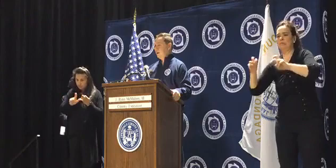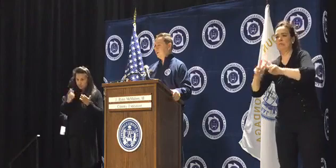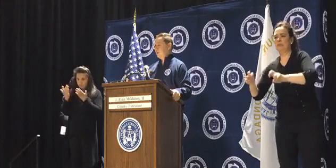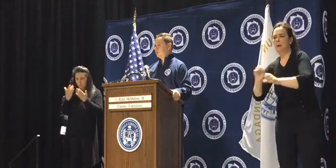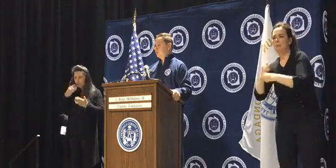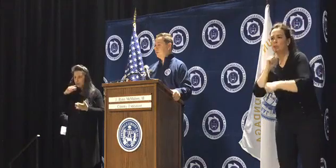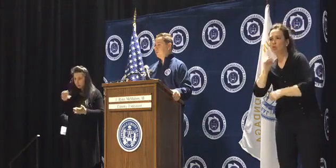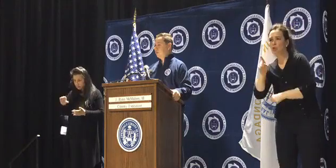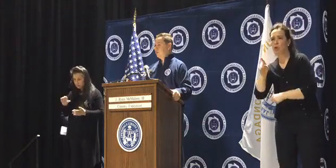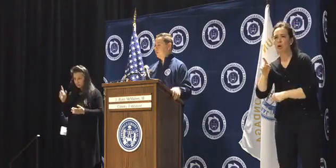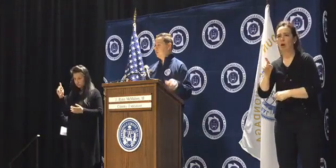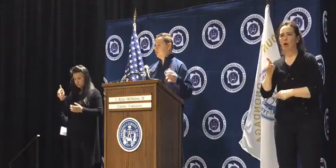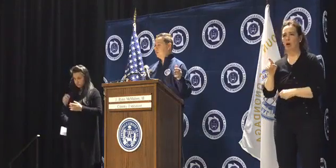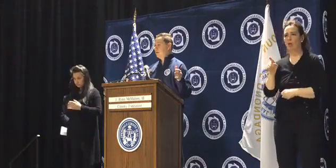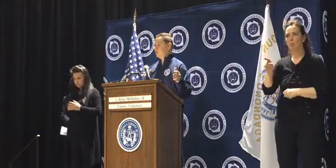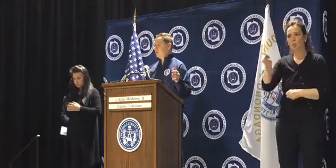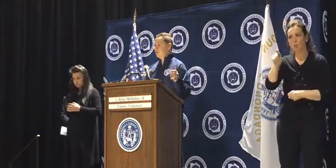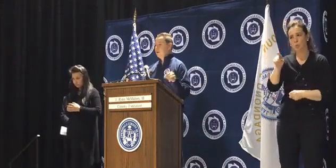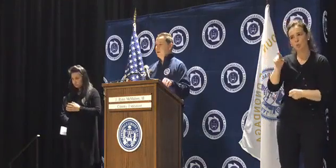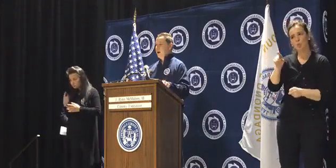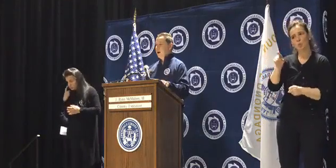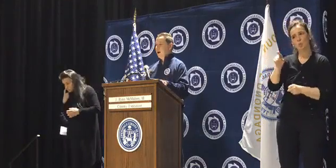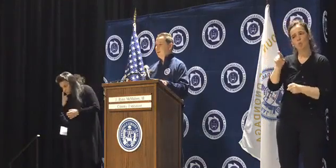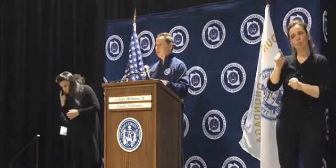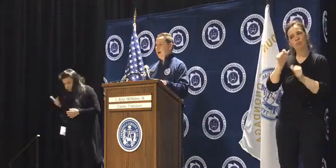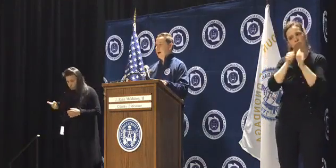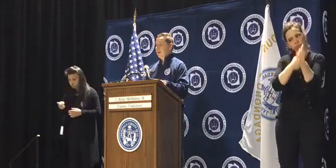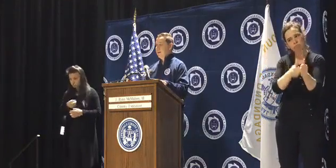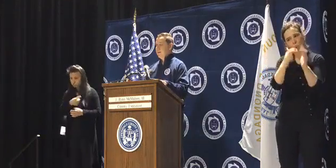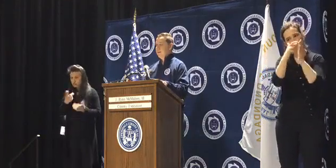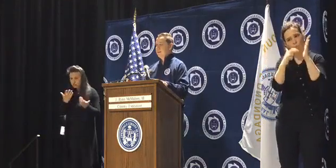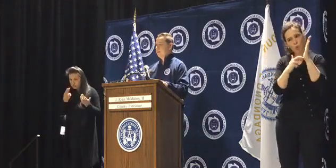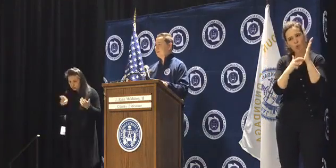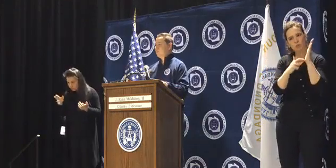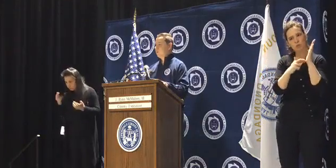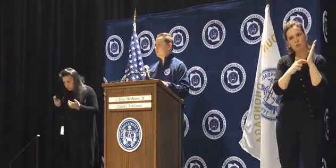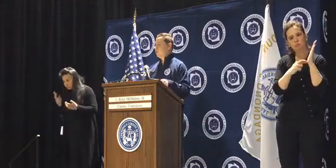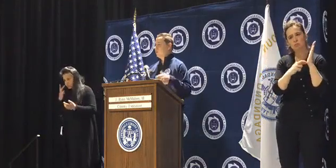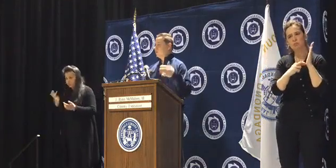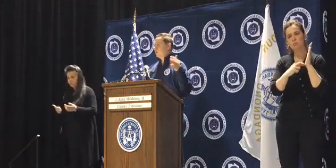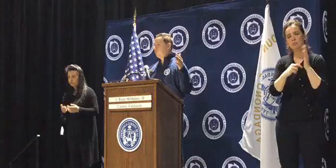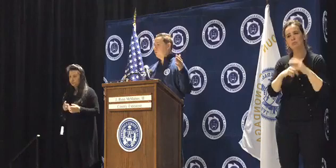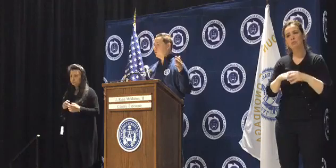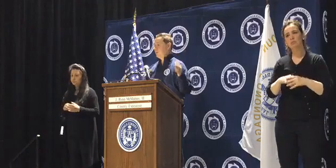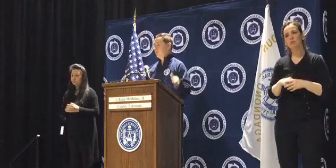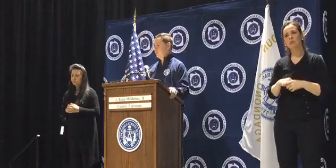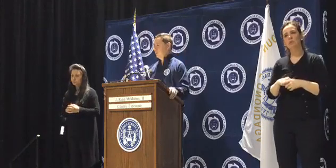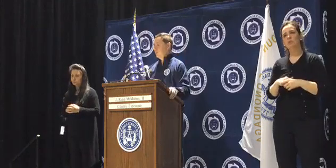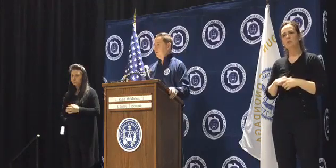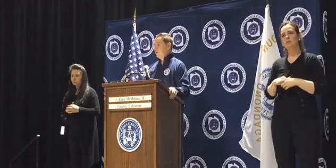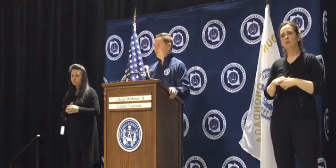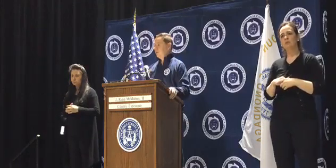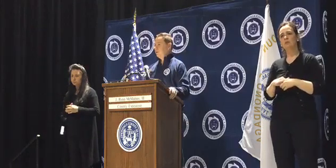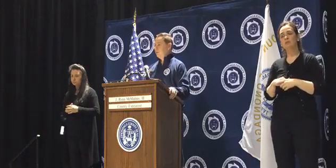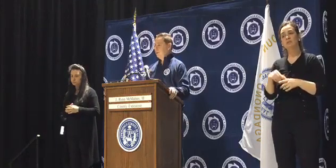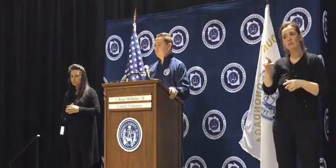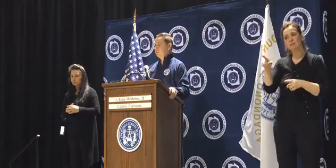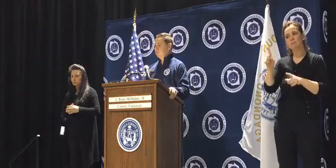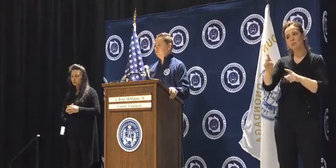and I think I've said enough today to maybe get their attention, that just put yourself in a little self-quarantine,